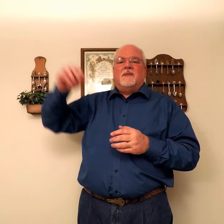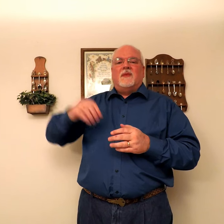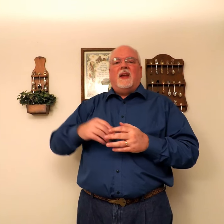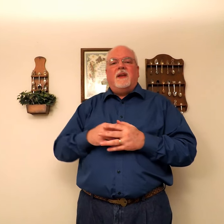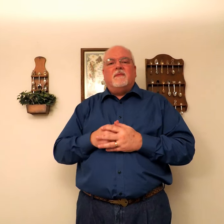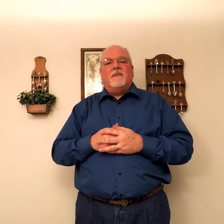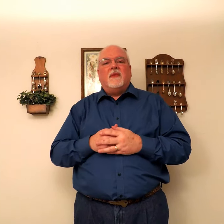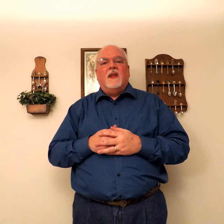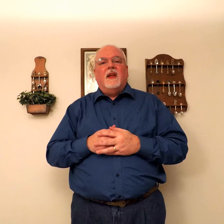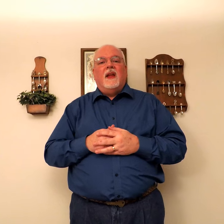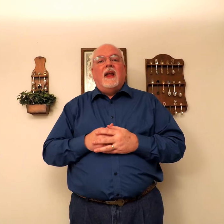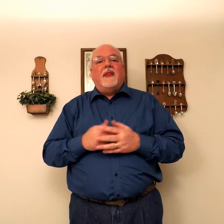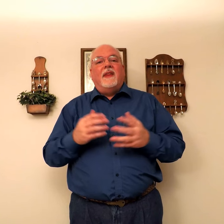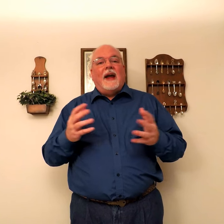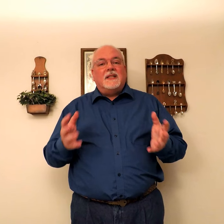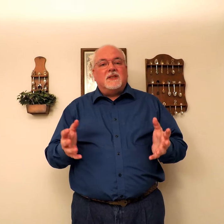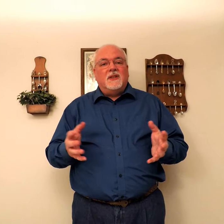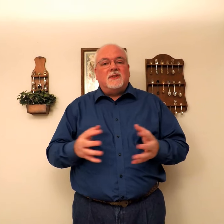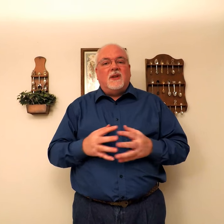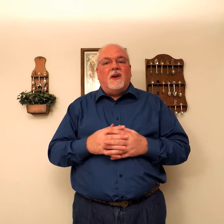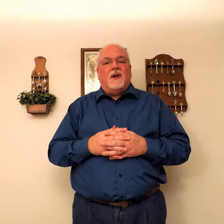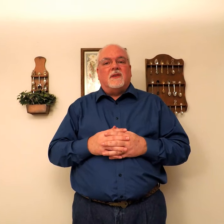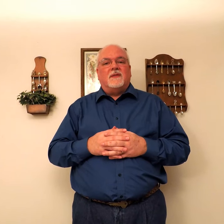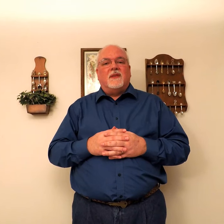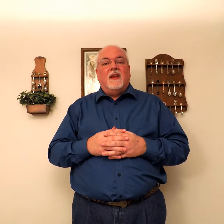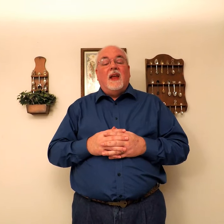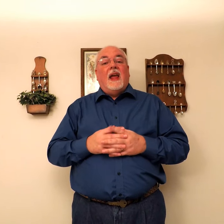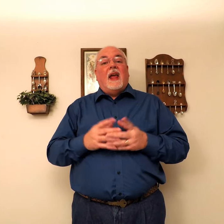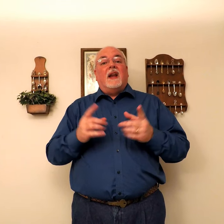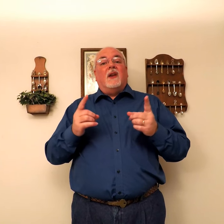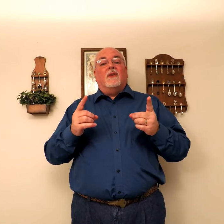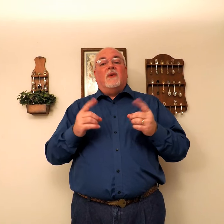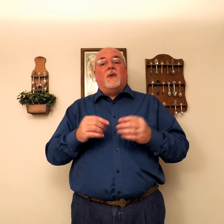away. Okay, that's the song. And I look forward